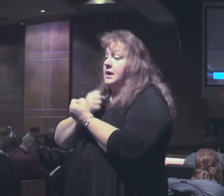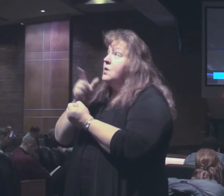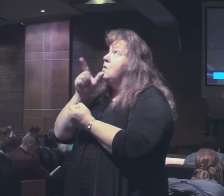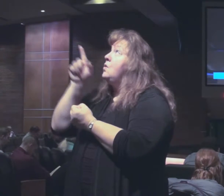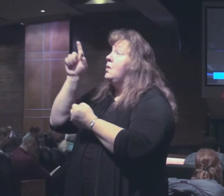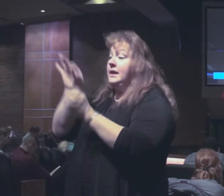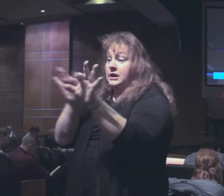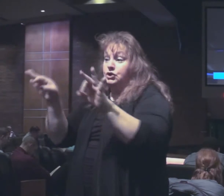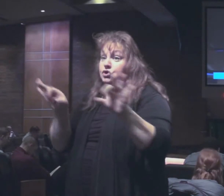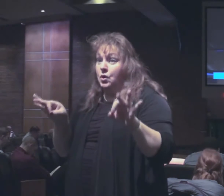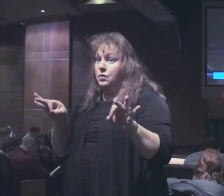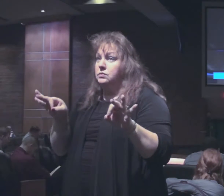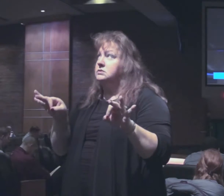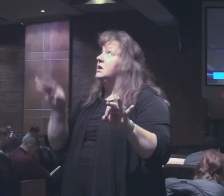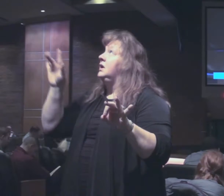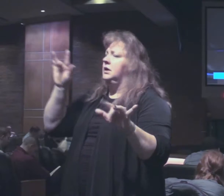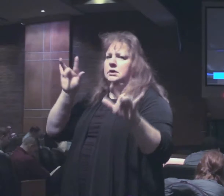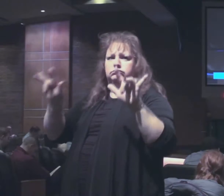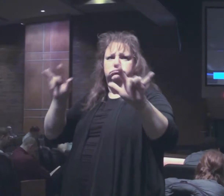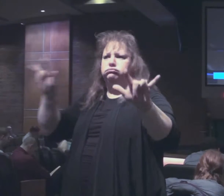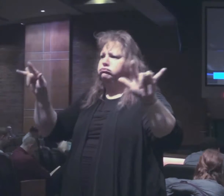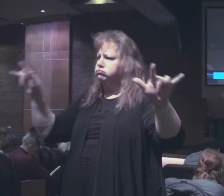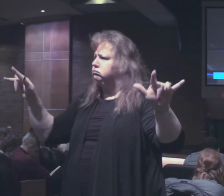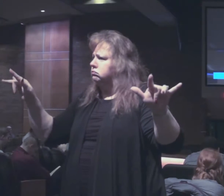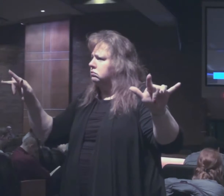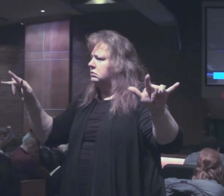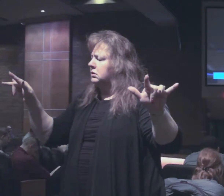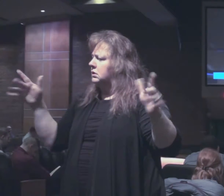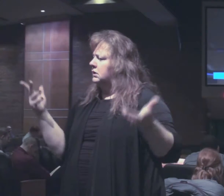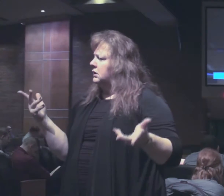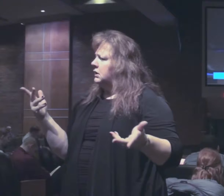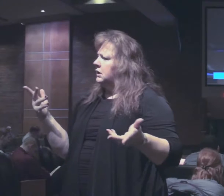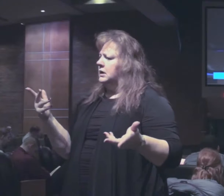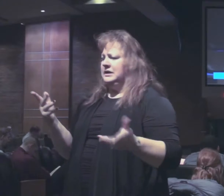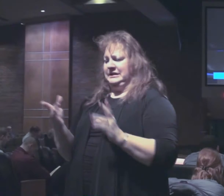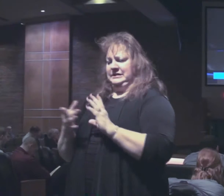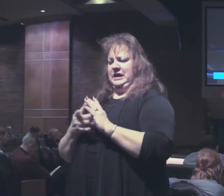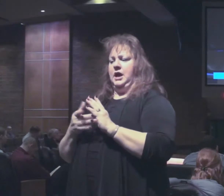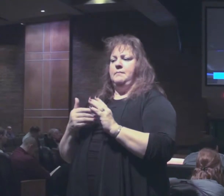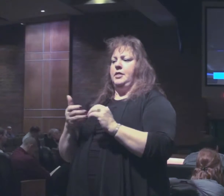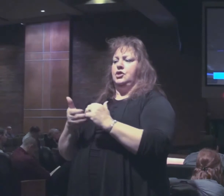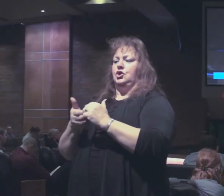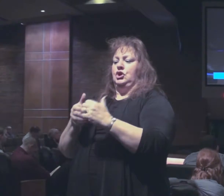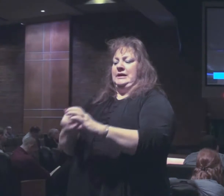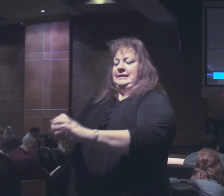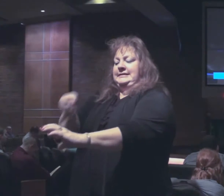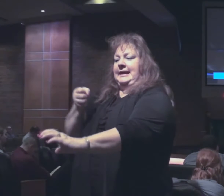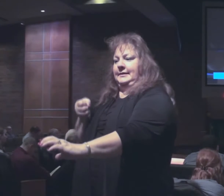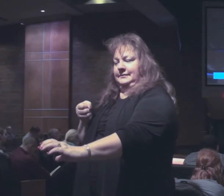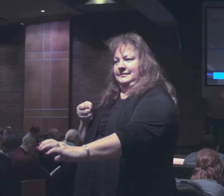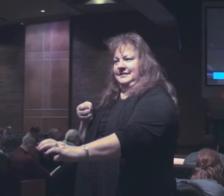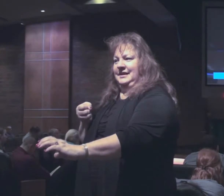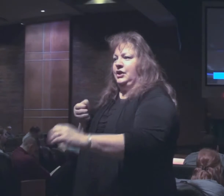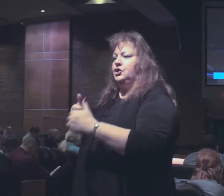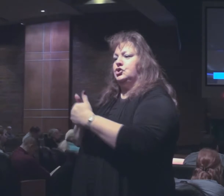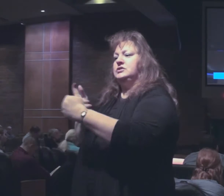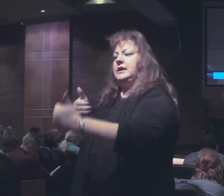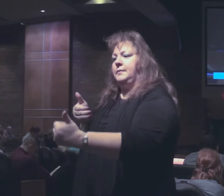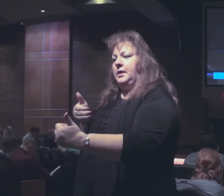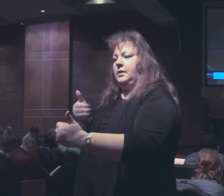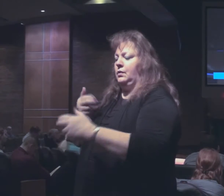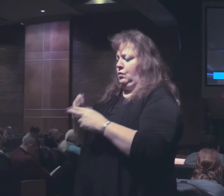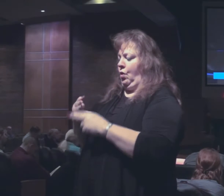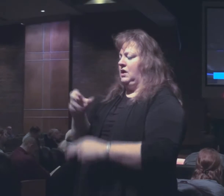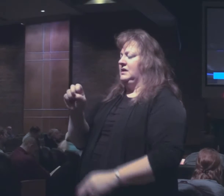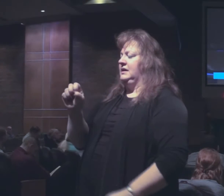his love are godly because of that love. But it said they're set apart. Remember what we are in the New Testament? We're